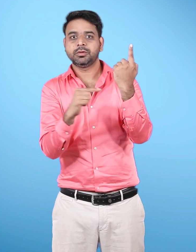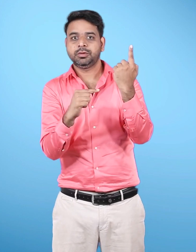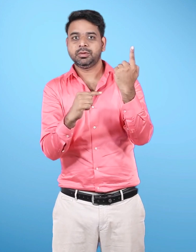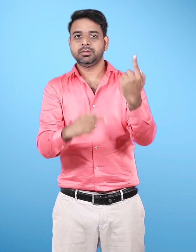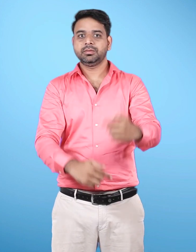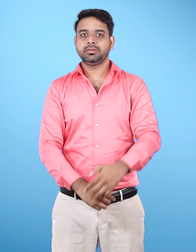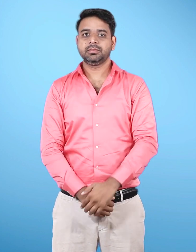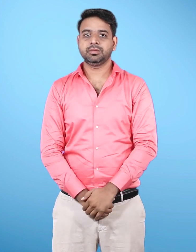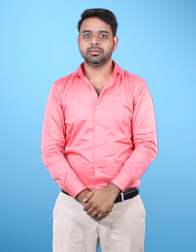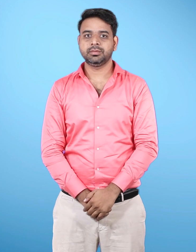negative.